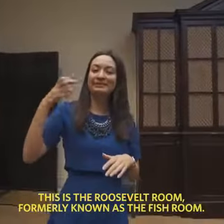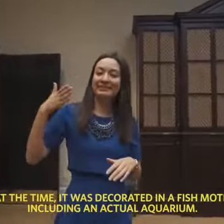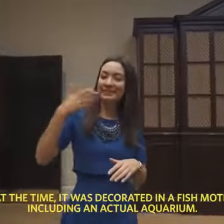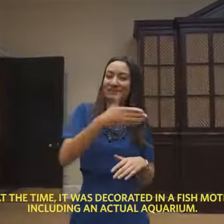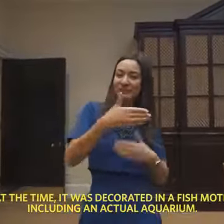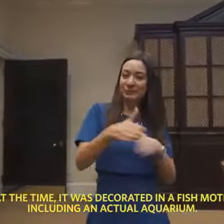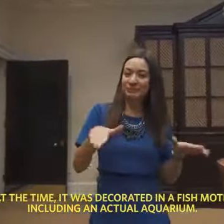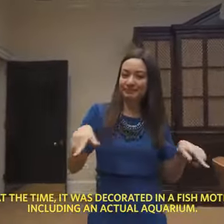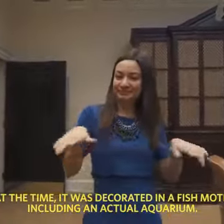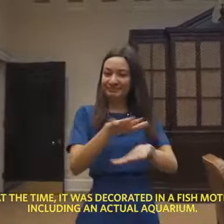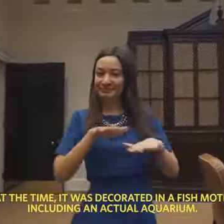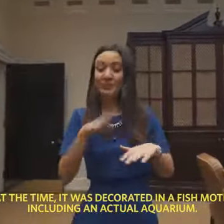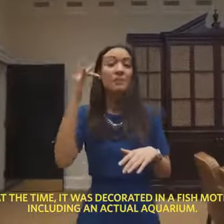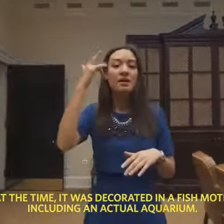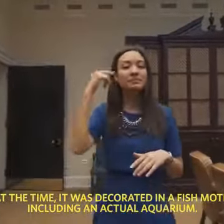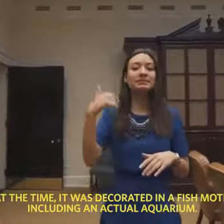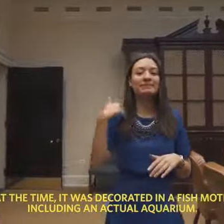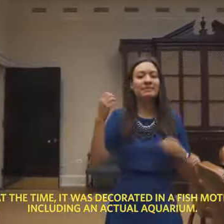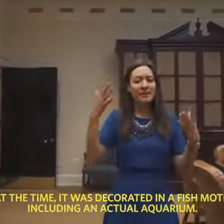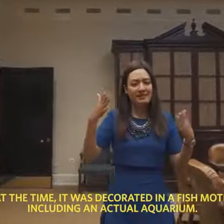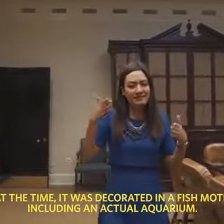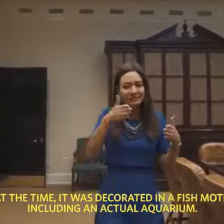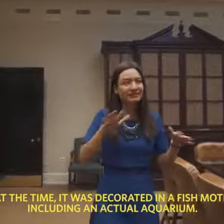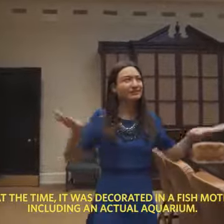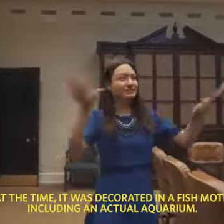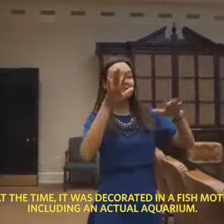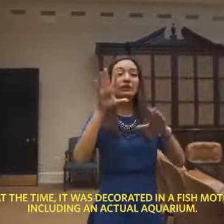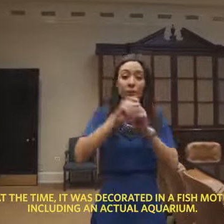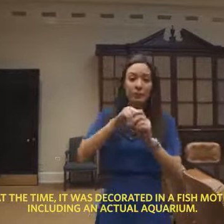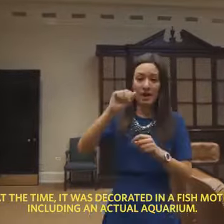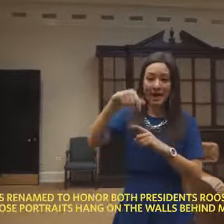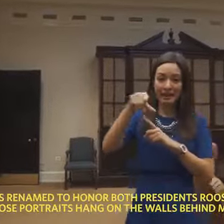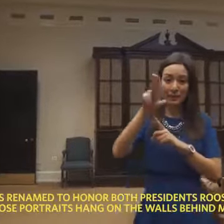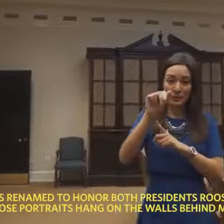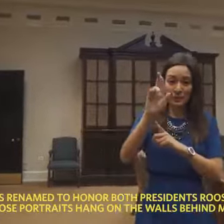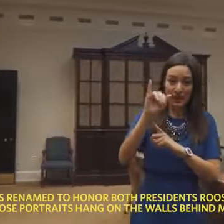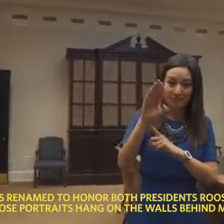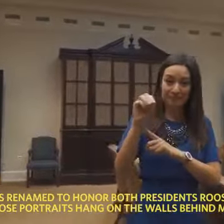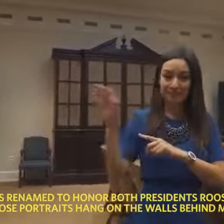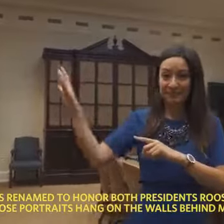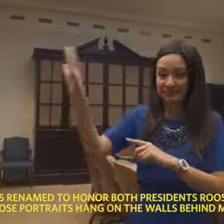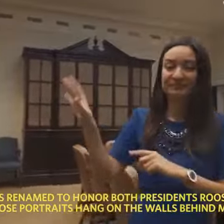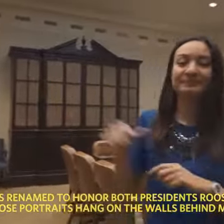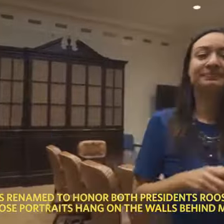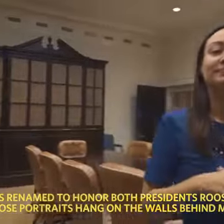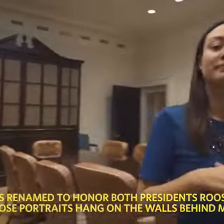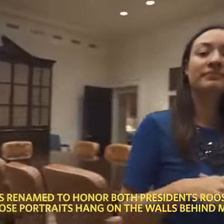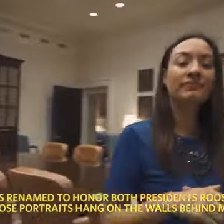At the time, it was decorated in a fish motif, including an actual aquarium. It was renamed to honor both Presidents Roosevelt,